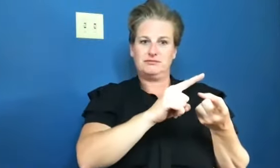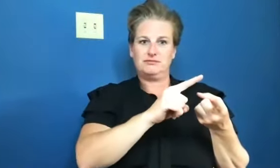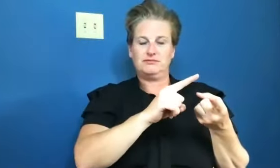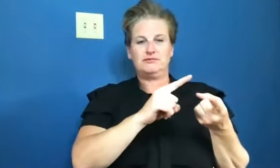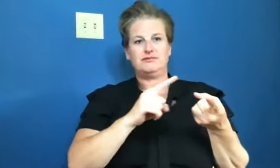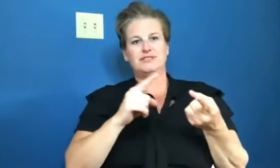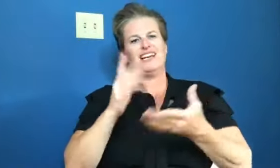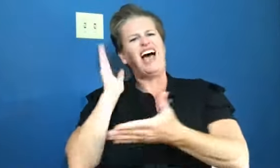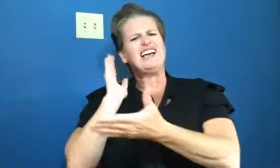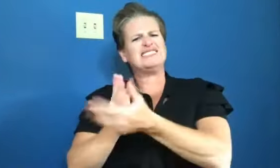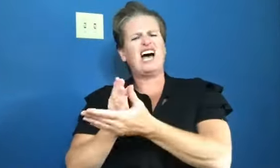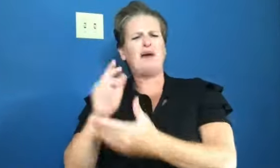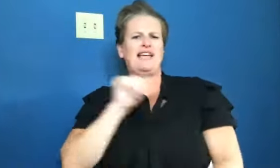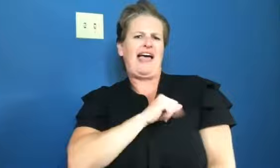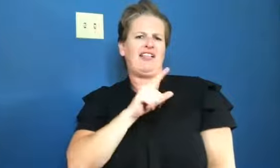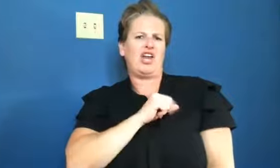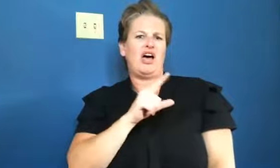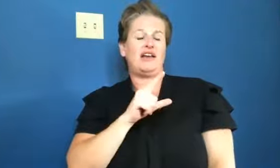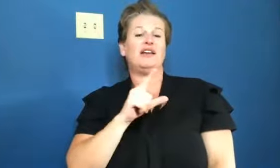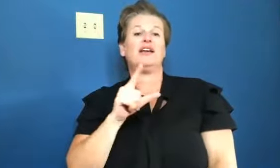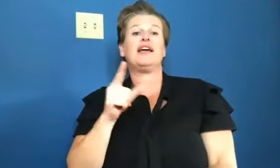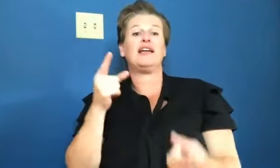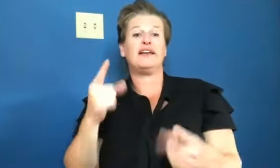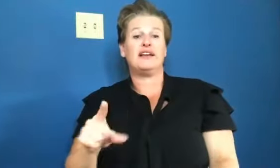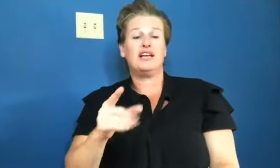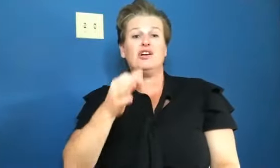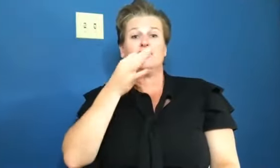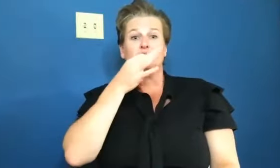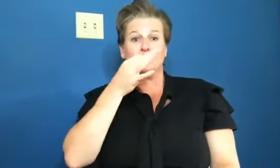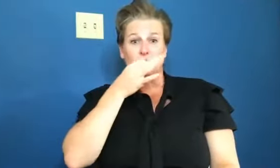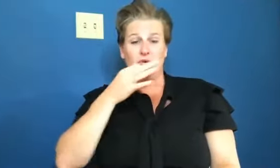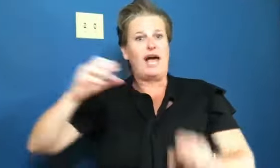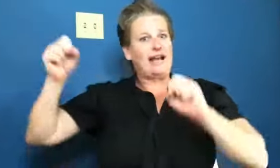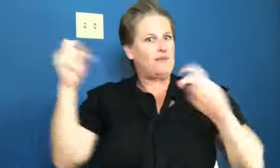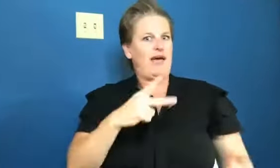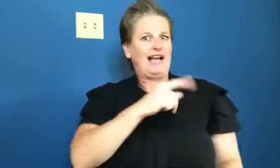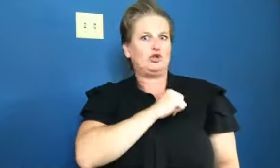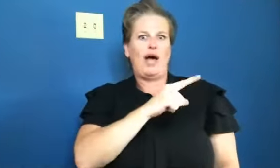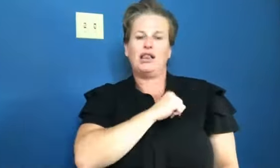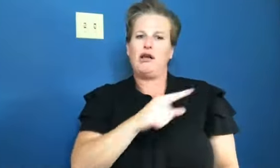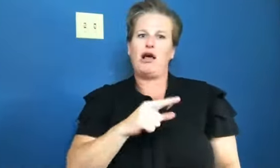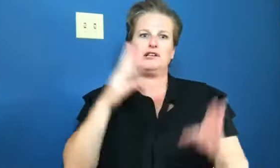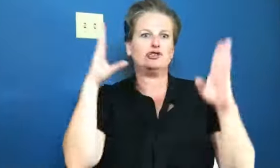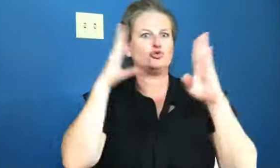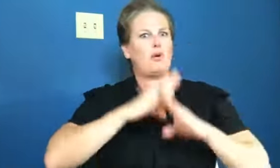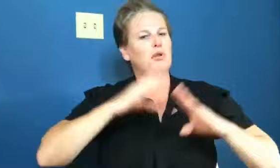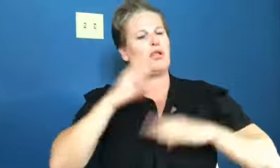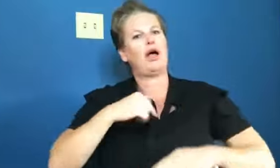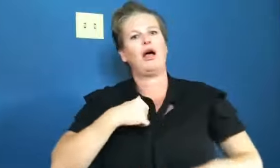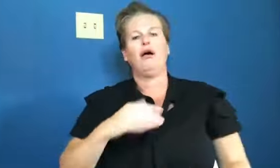completely. It didn't take me too long before I came back to Al-Anon on my knees. In fact, my first sponsor, her